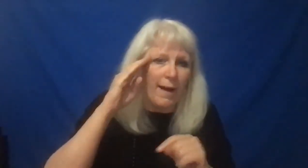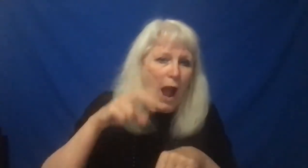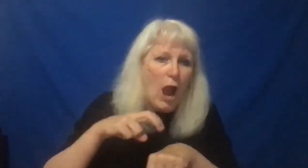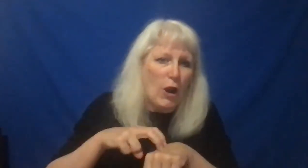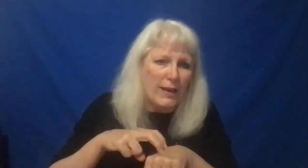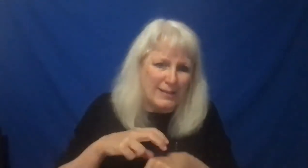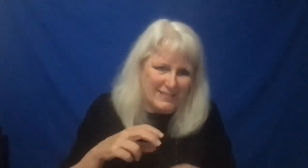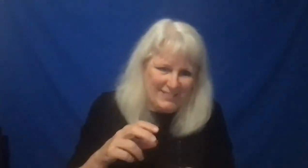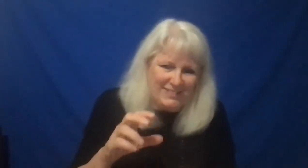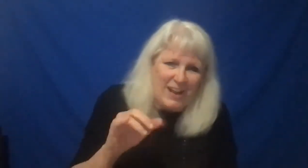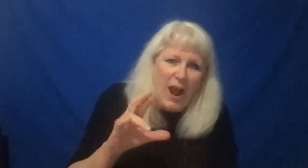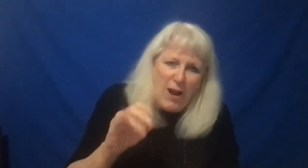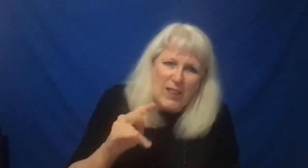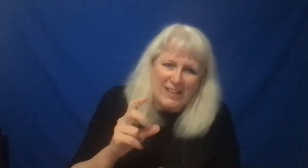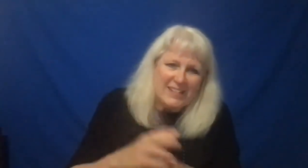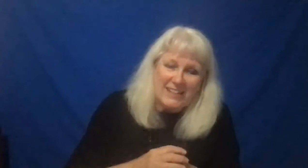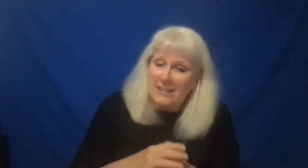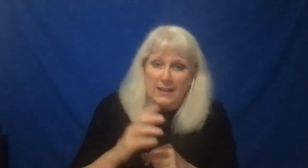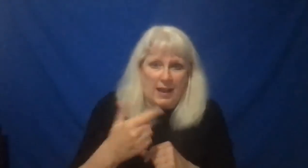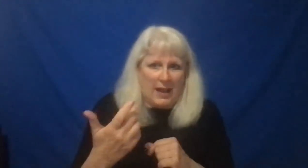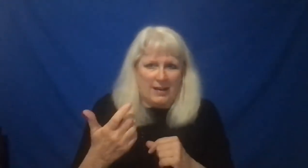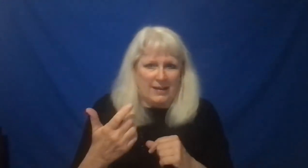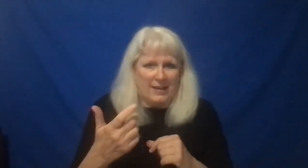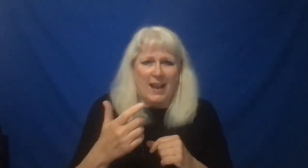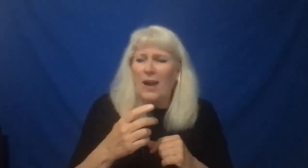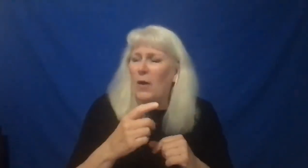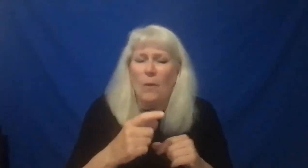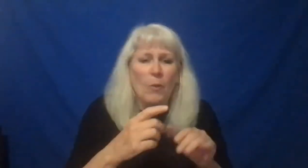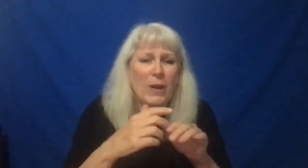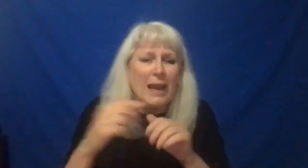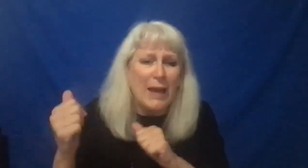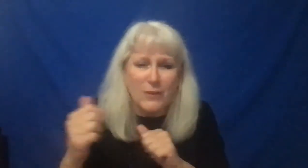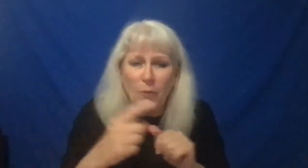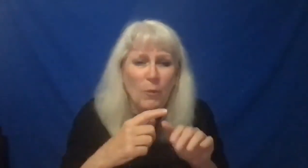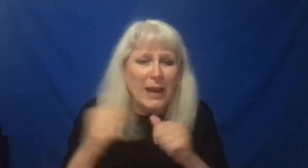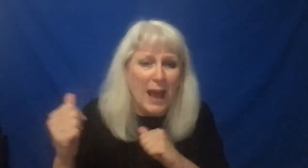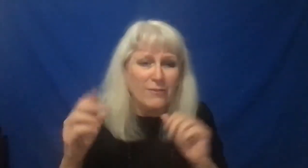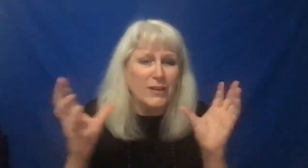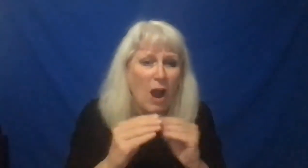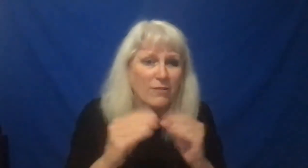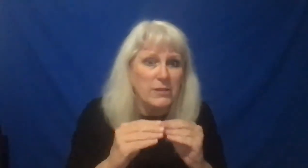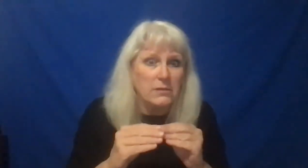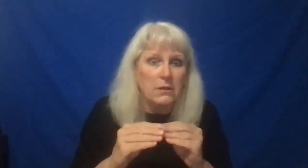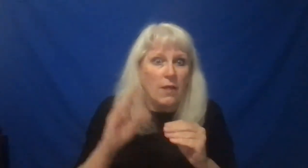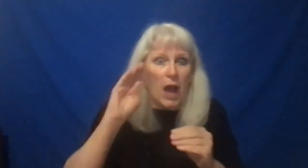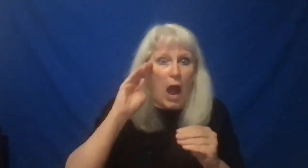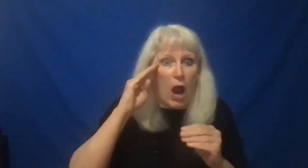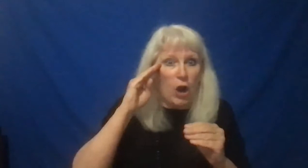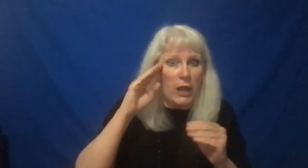international, and it was like we were followed by the paparazzi. The delegates from Ireland, I mean, we were like, I don't